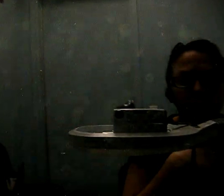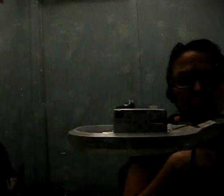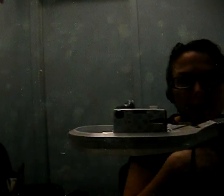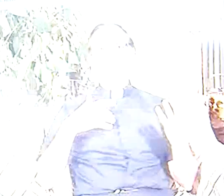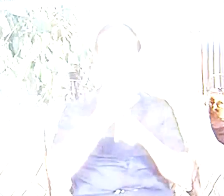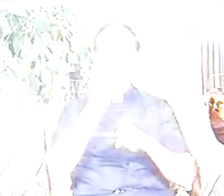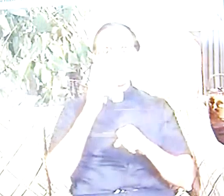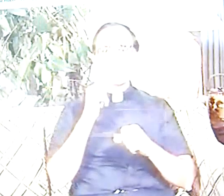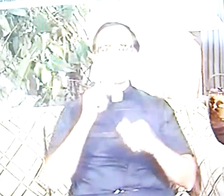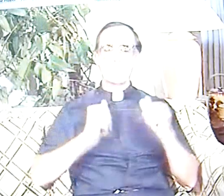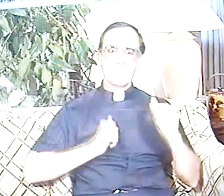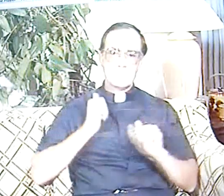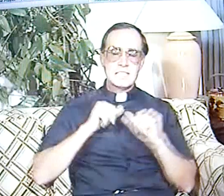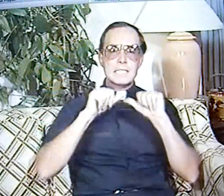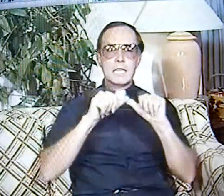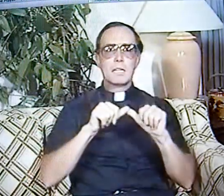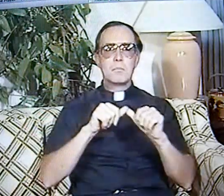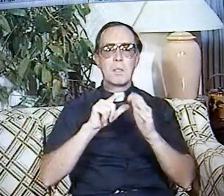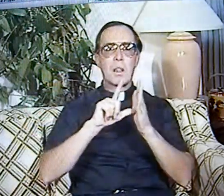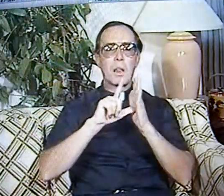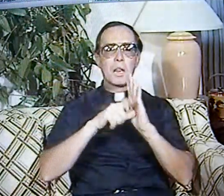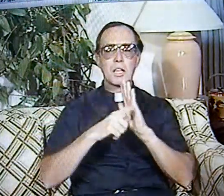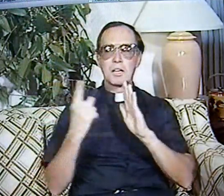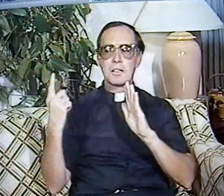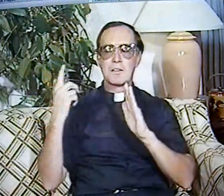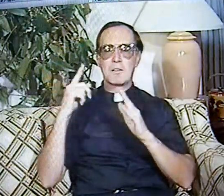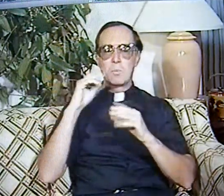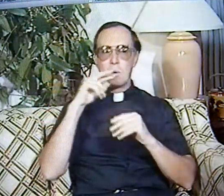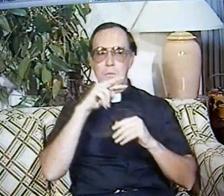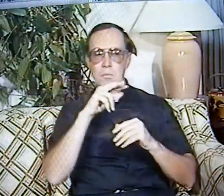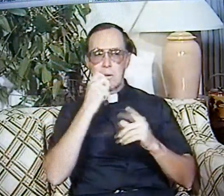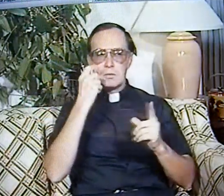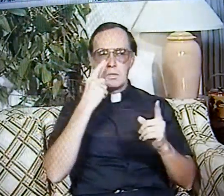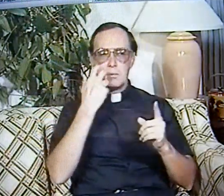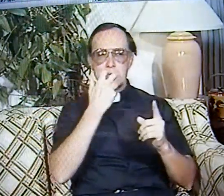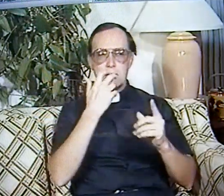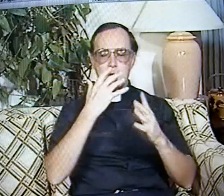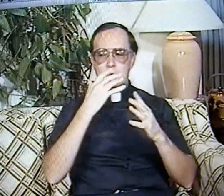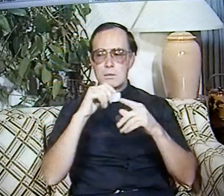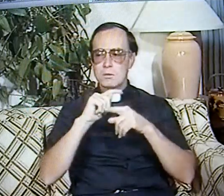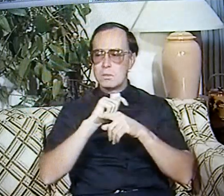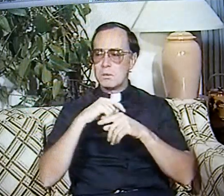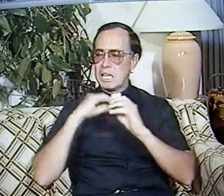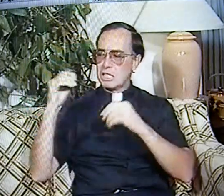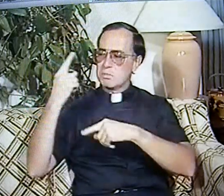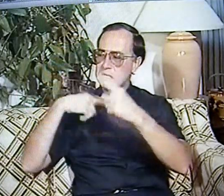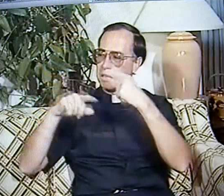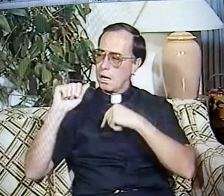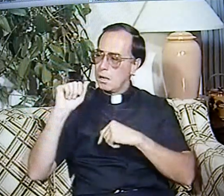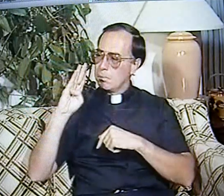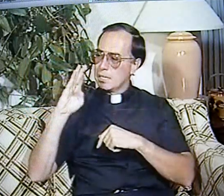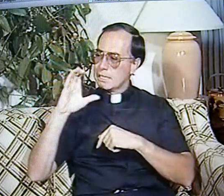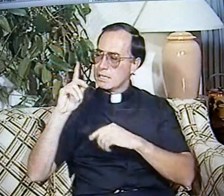continued lip reading. I would need to